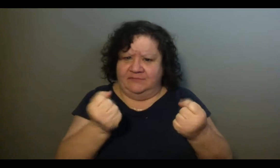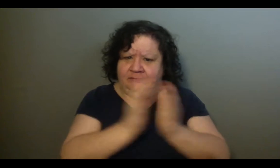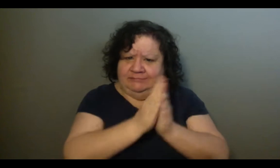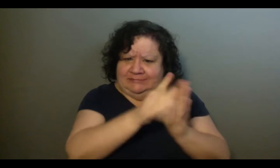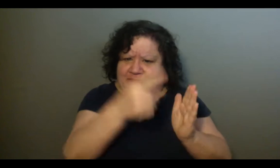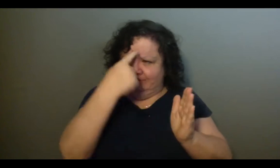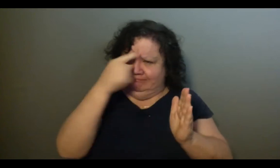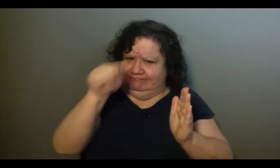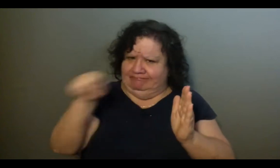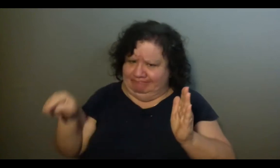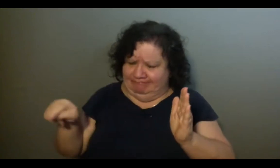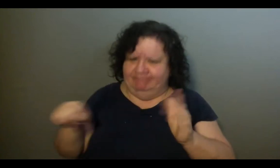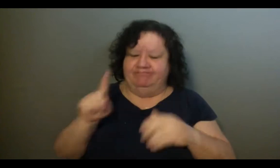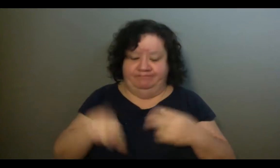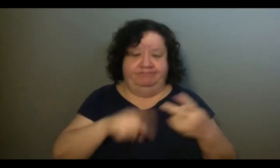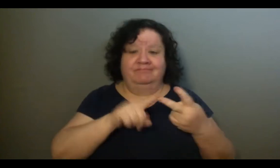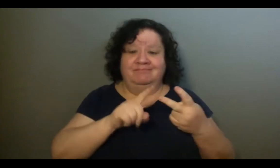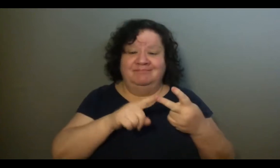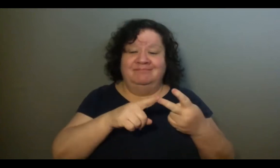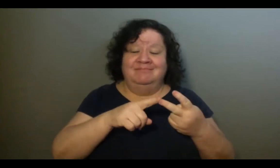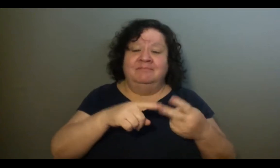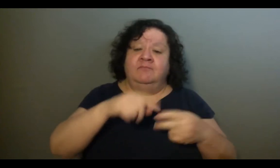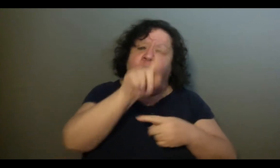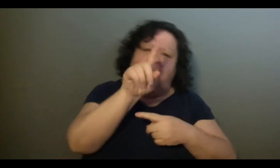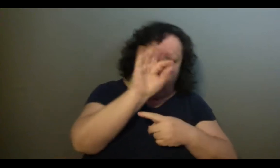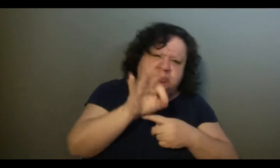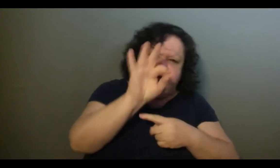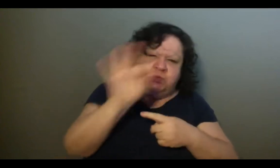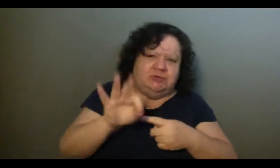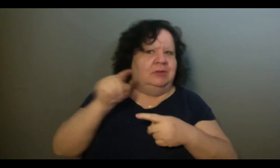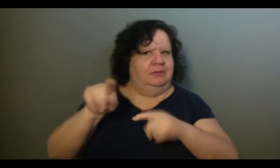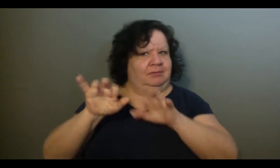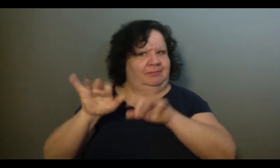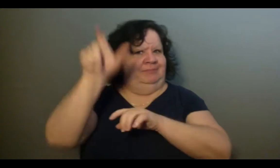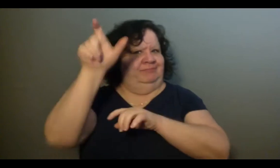to by our colleagues. Now we will invite